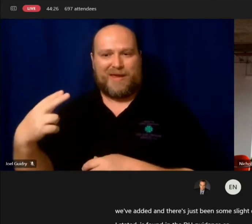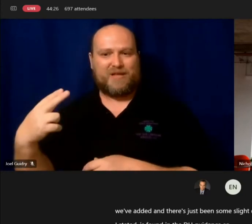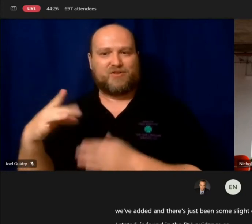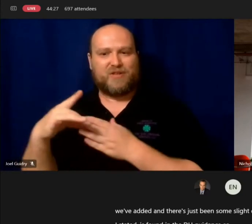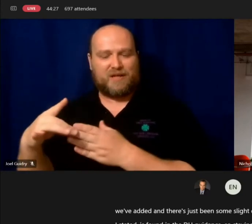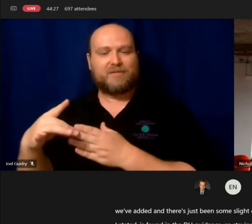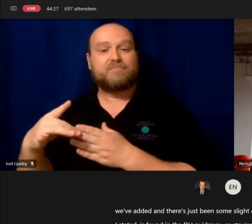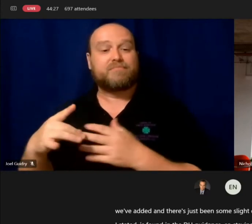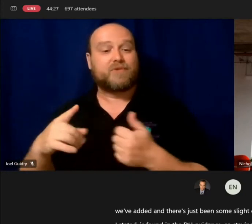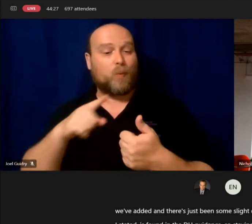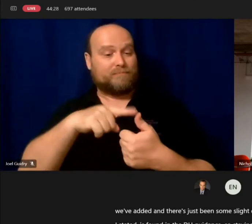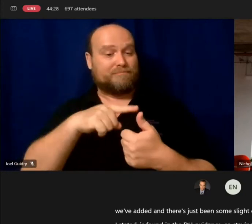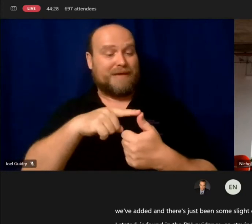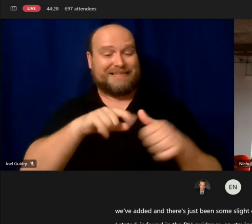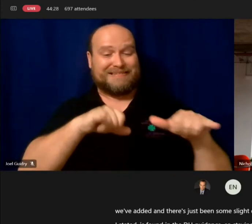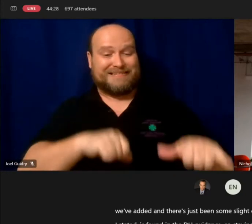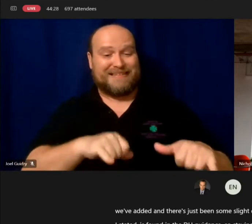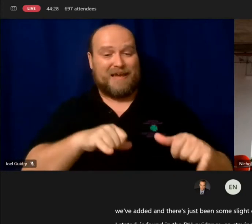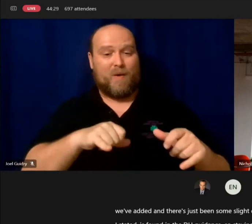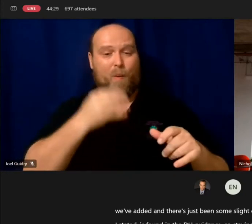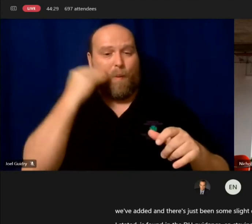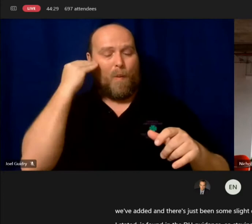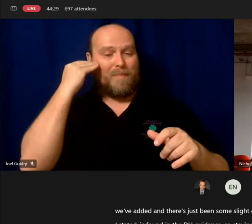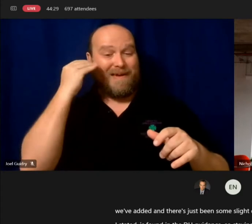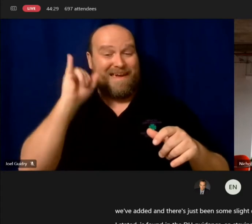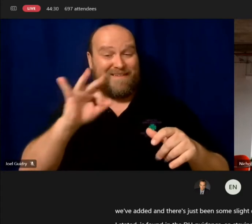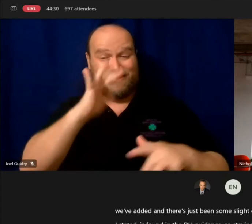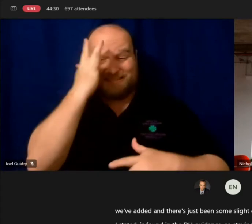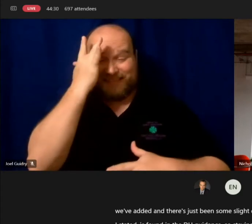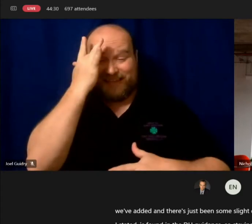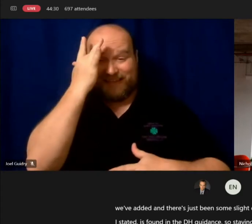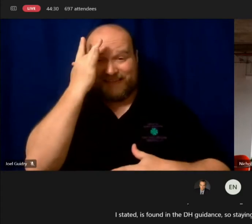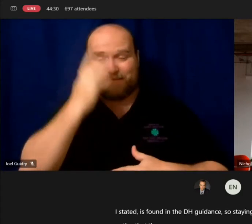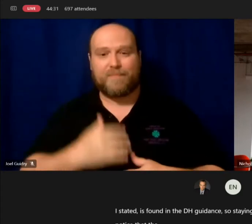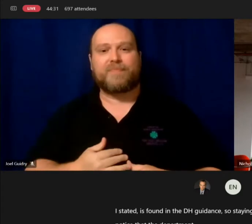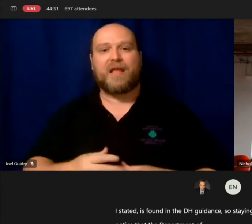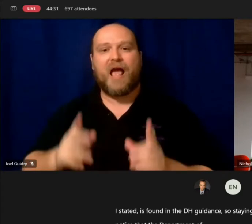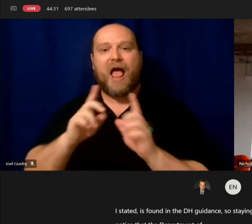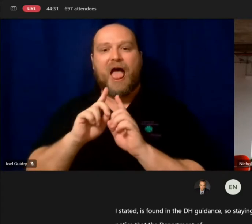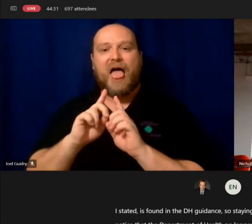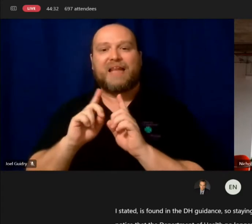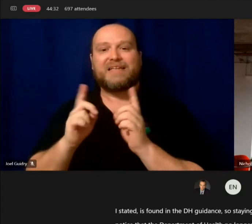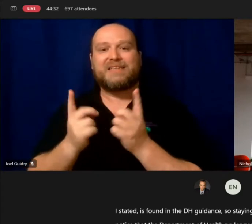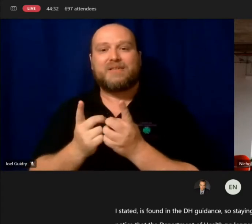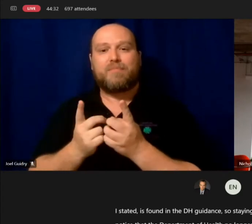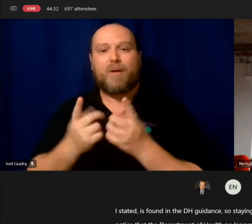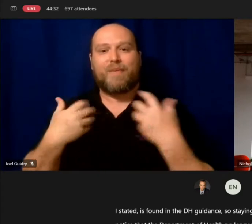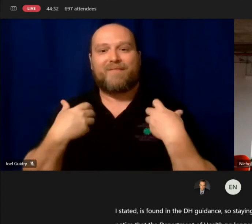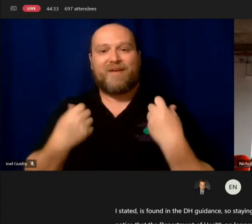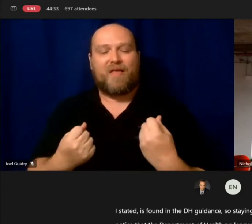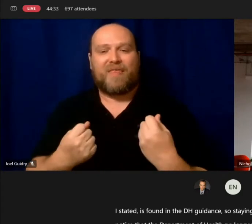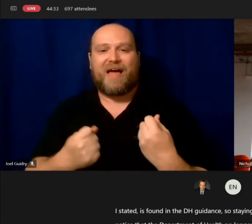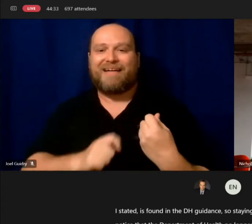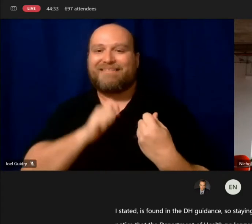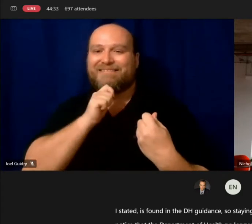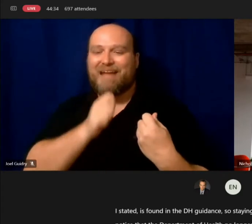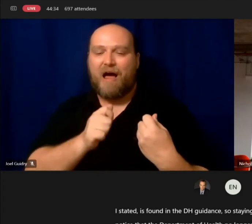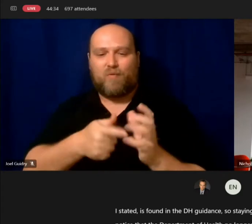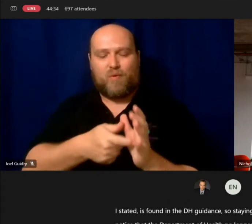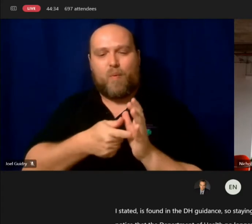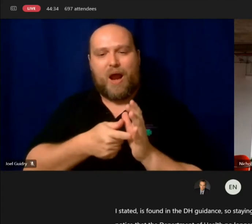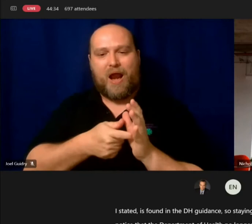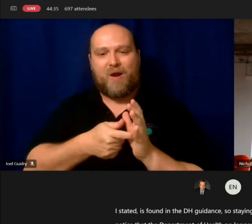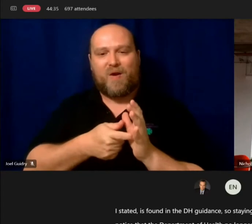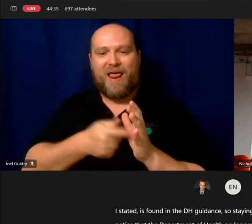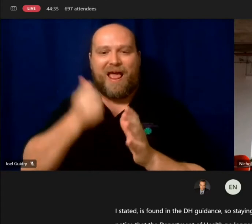One thing you'll notice that the Department of Health no longer requires this daily attestation, which is what we used last